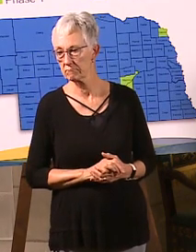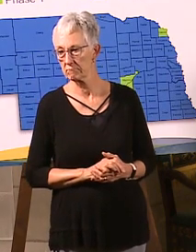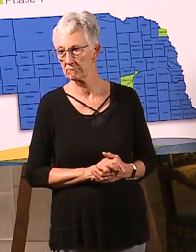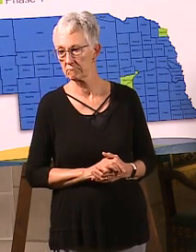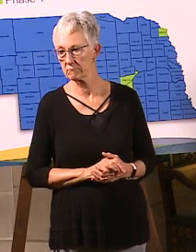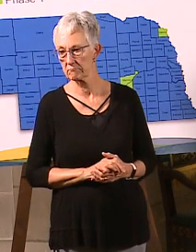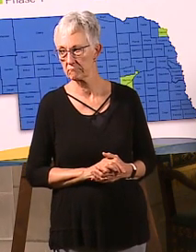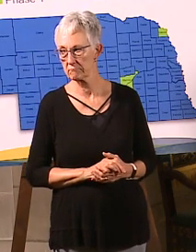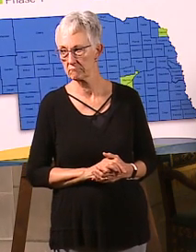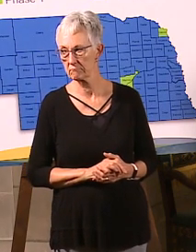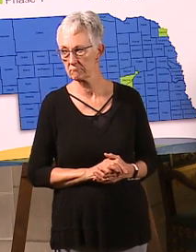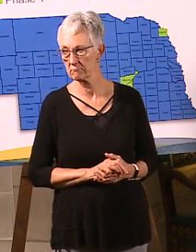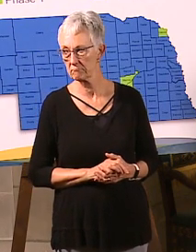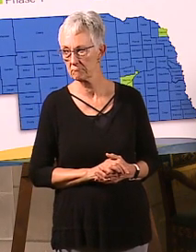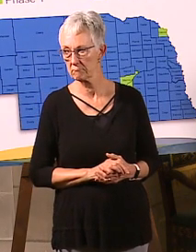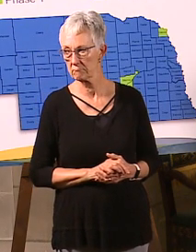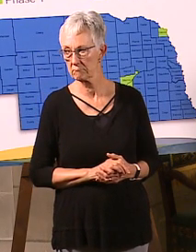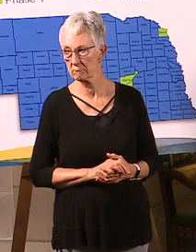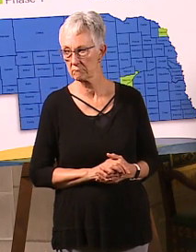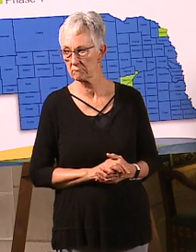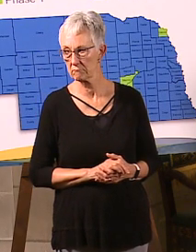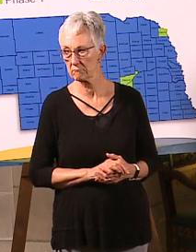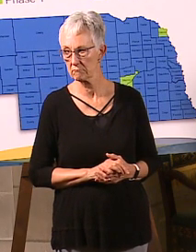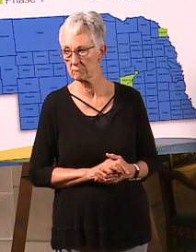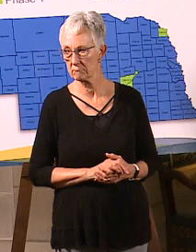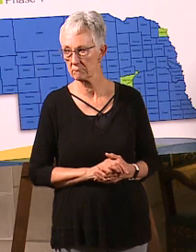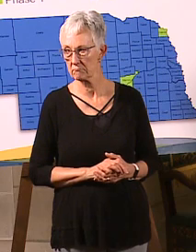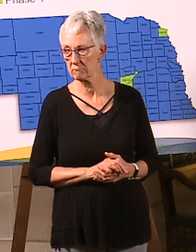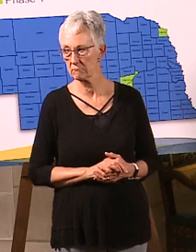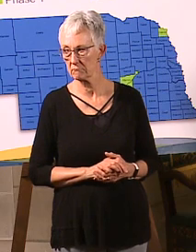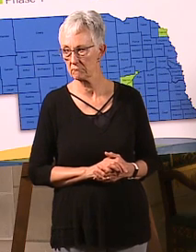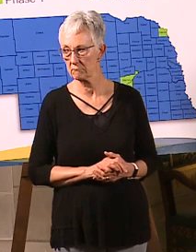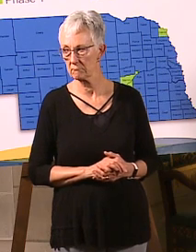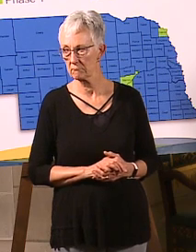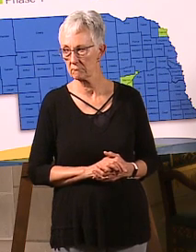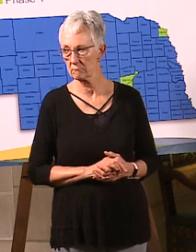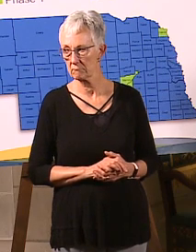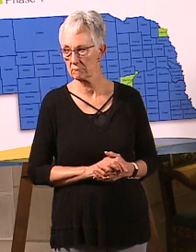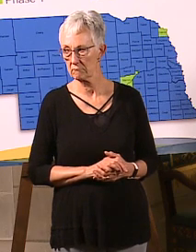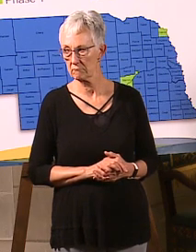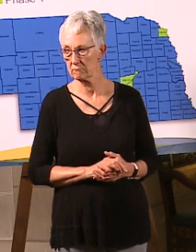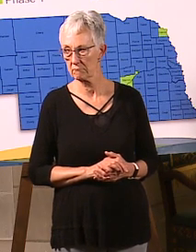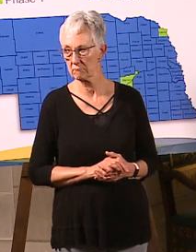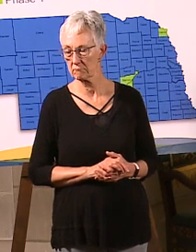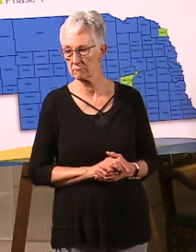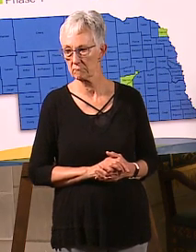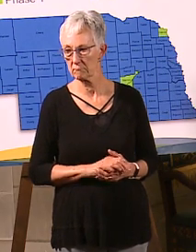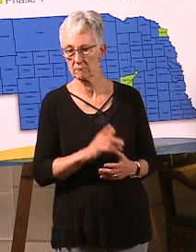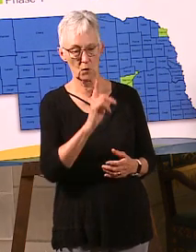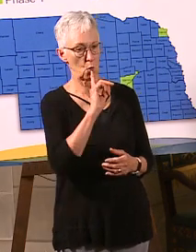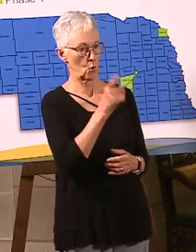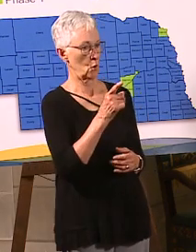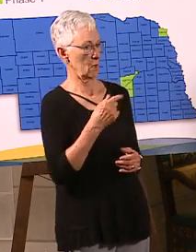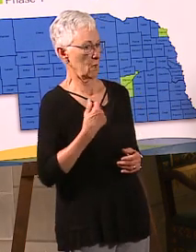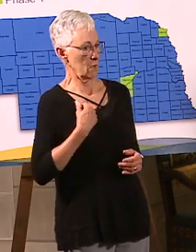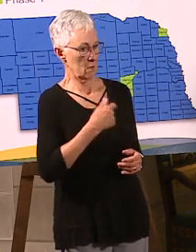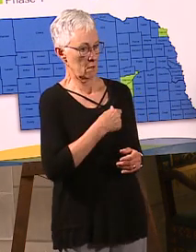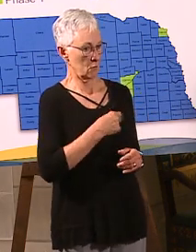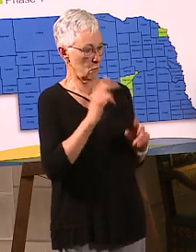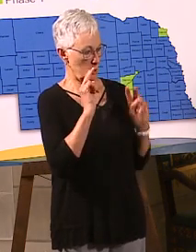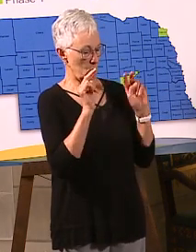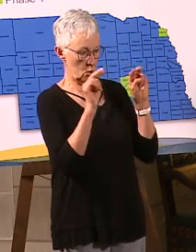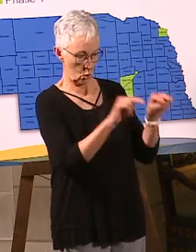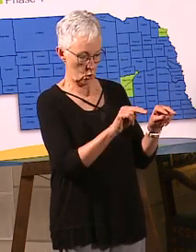month to month, week to week in some cases? Because that puts an impact on what you guys can do for these schools. Yeah, really, we're really looking at it as